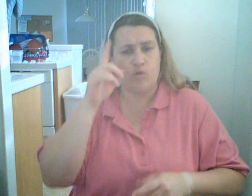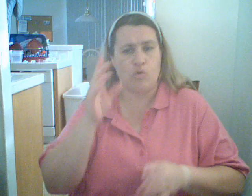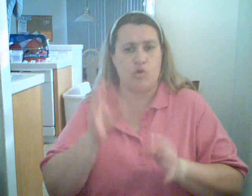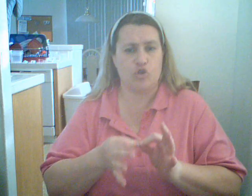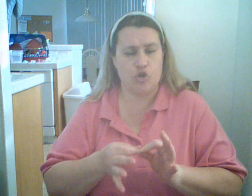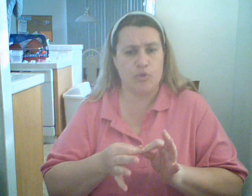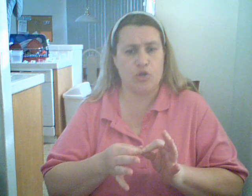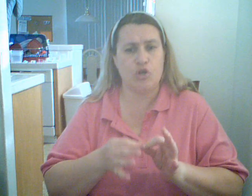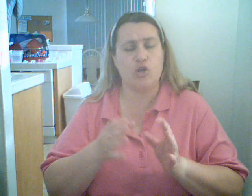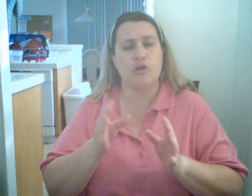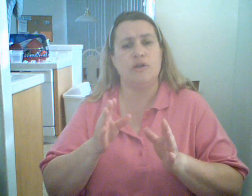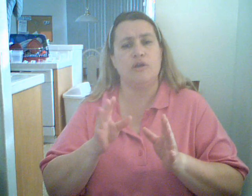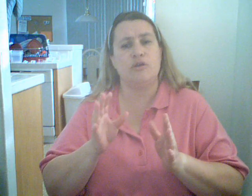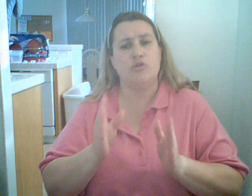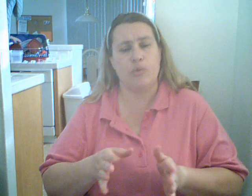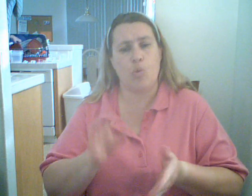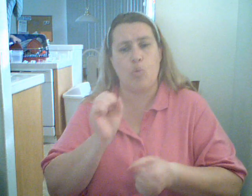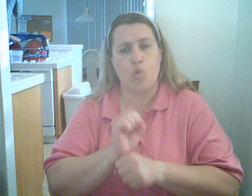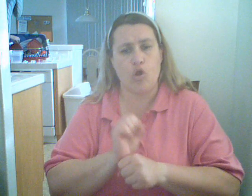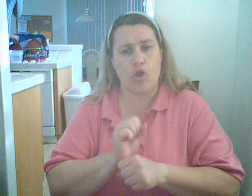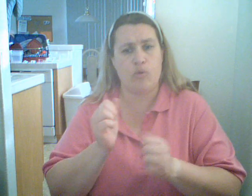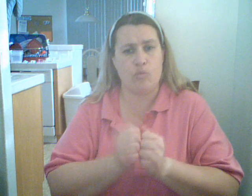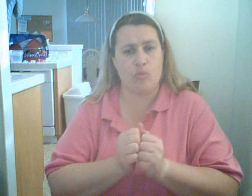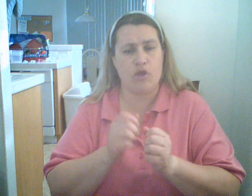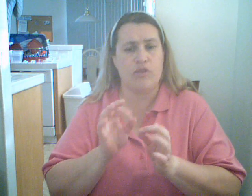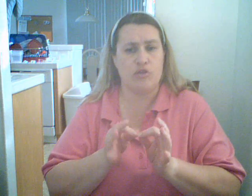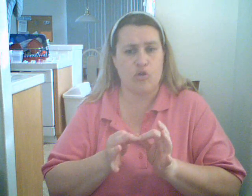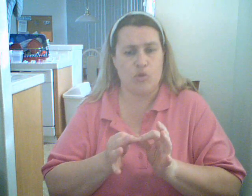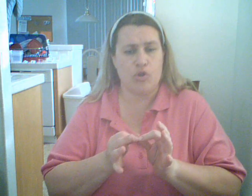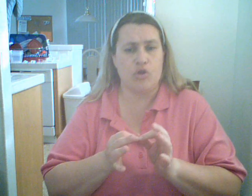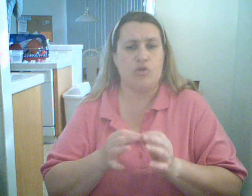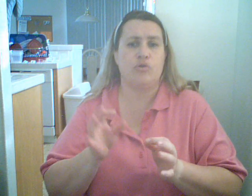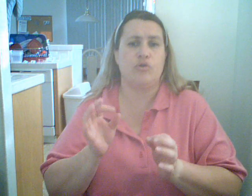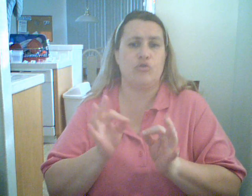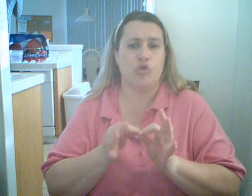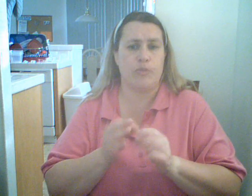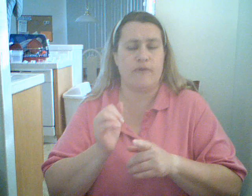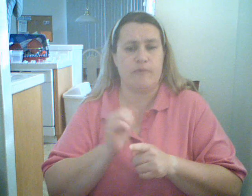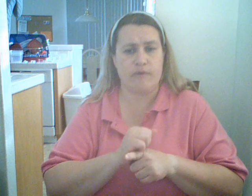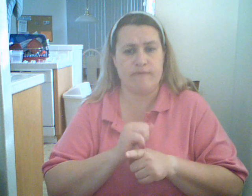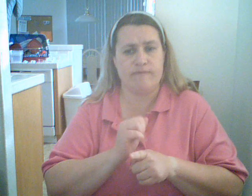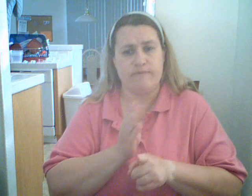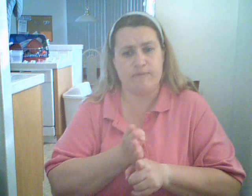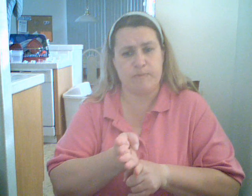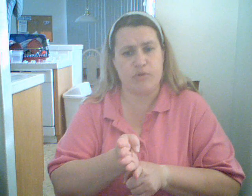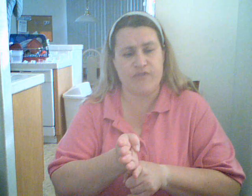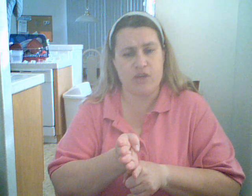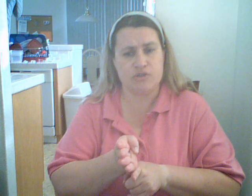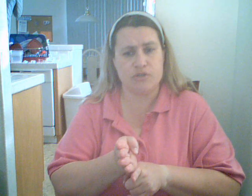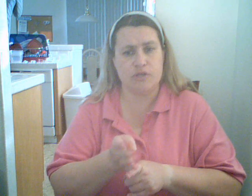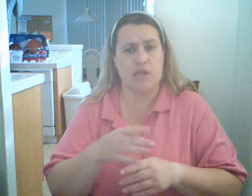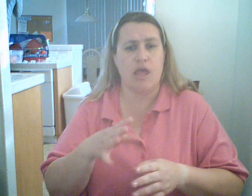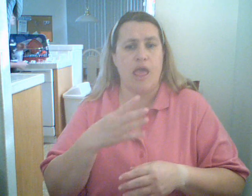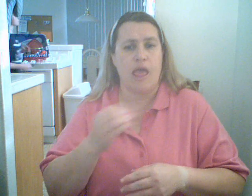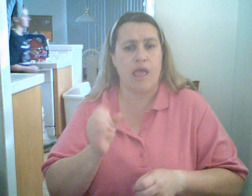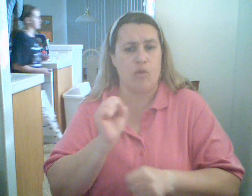profession, working with deaf. So you must take the written test before you can even take